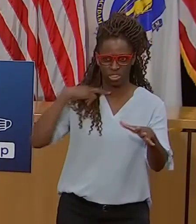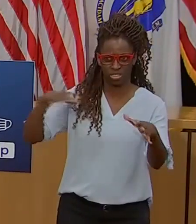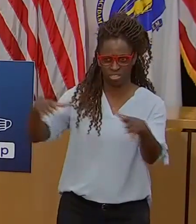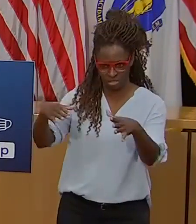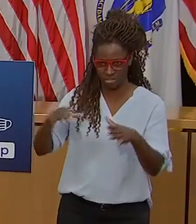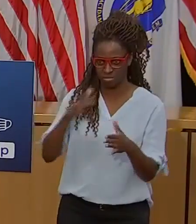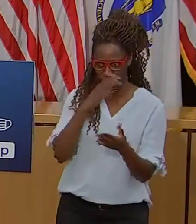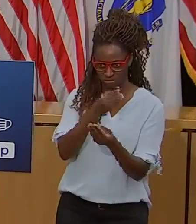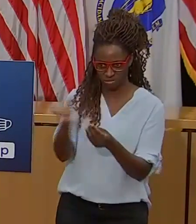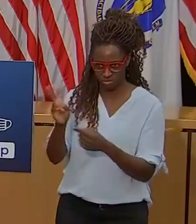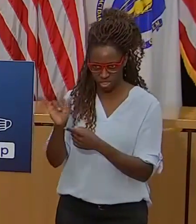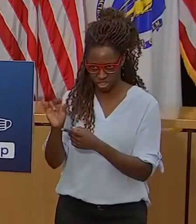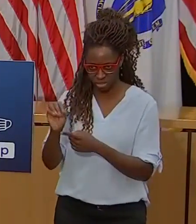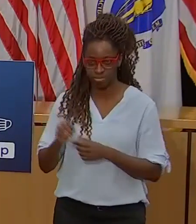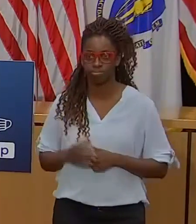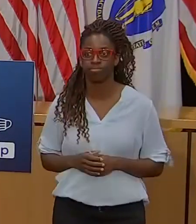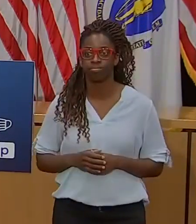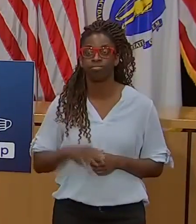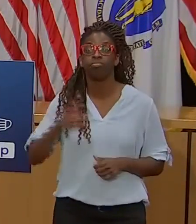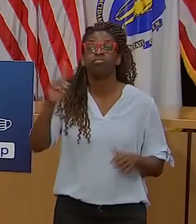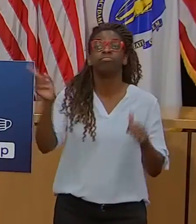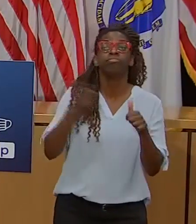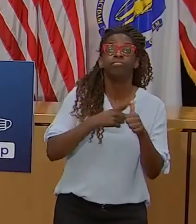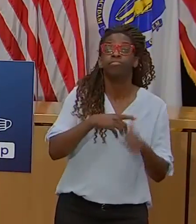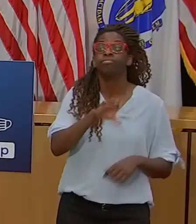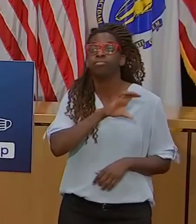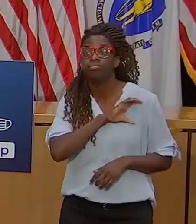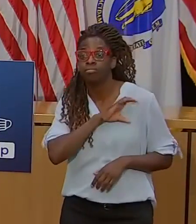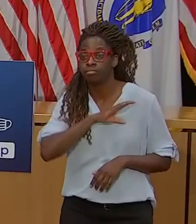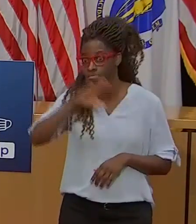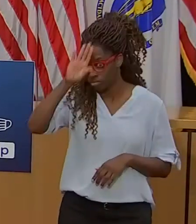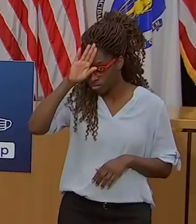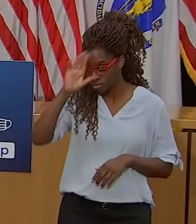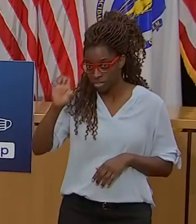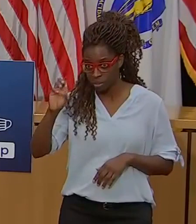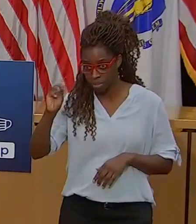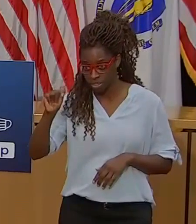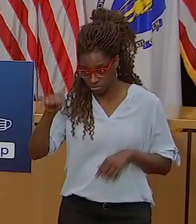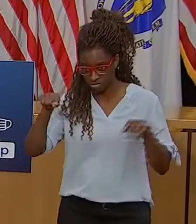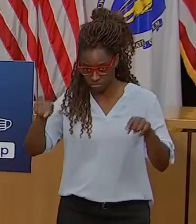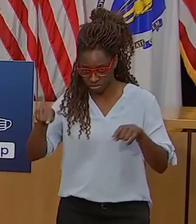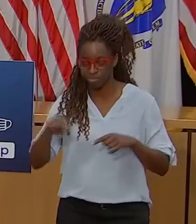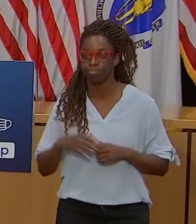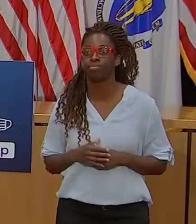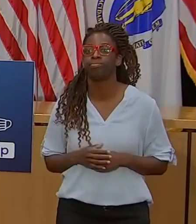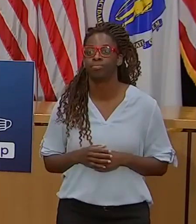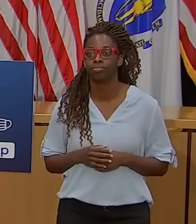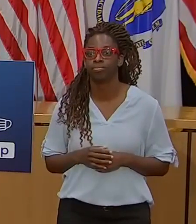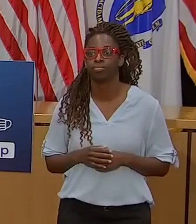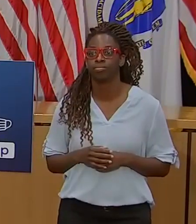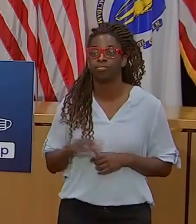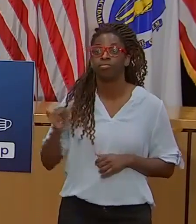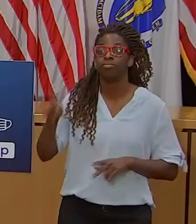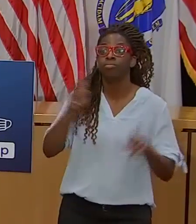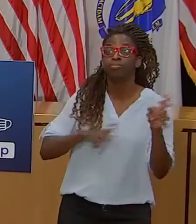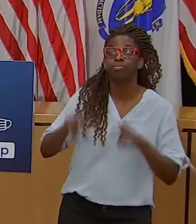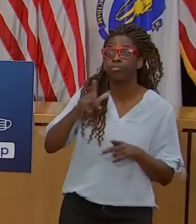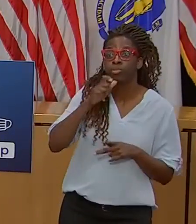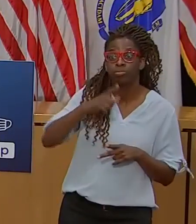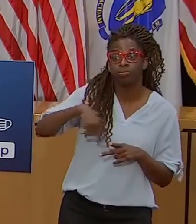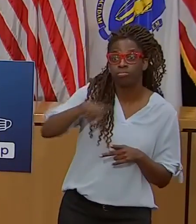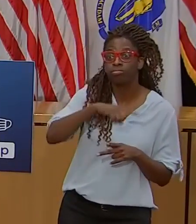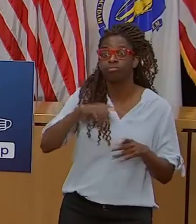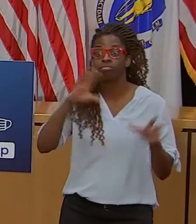responders, including police, fire, and emergency medical services. Then individuals in congregate care settings, including correction